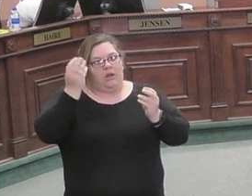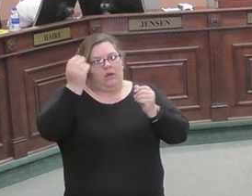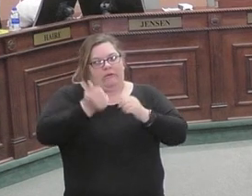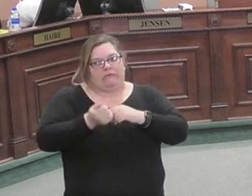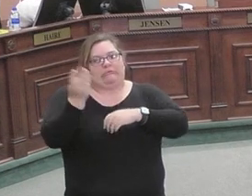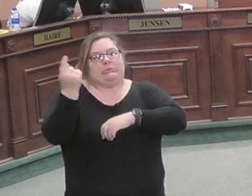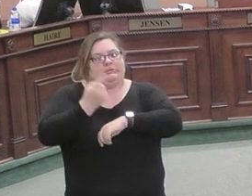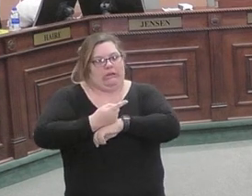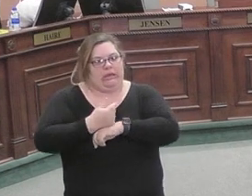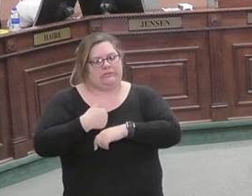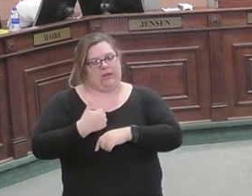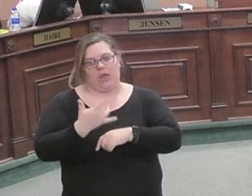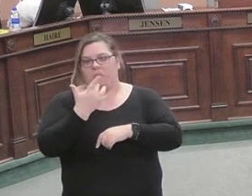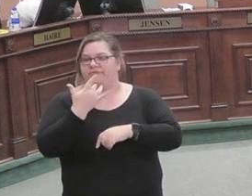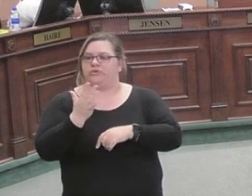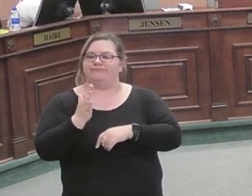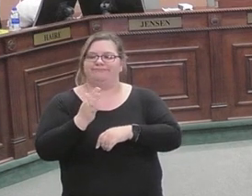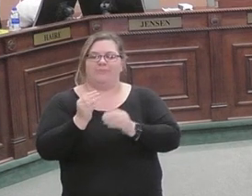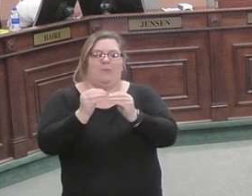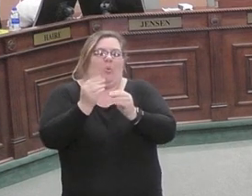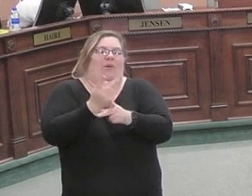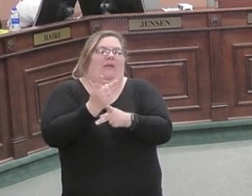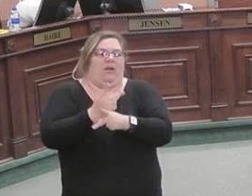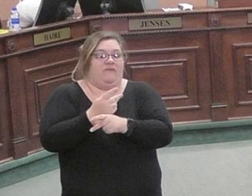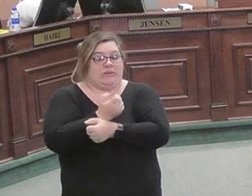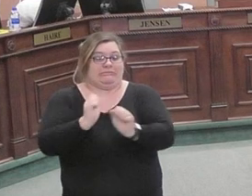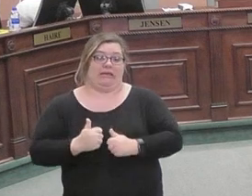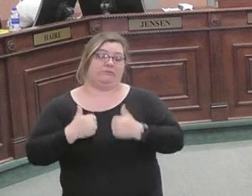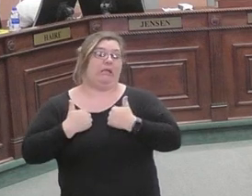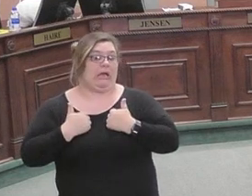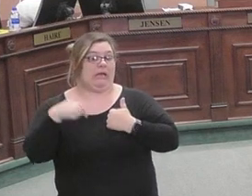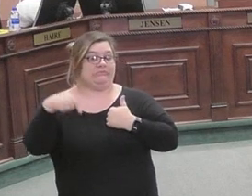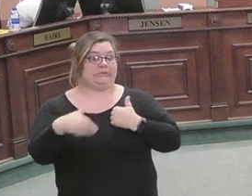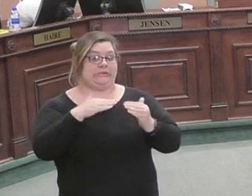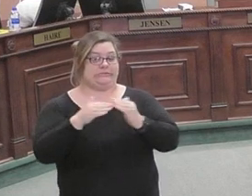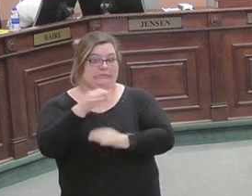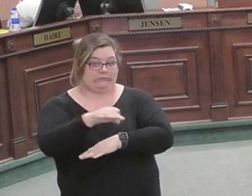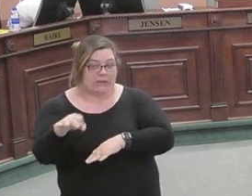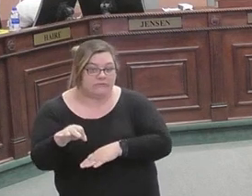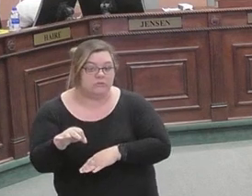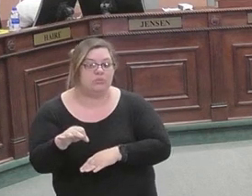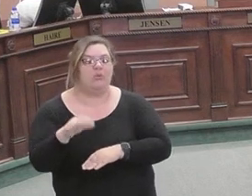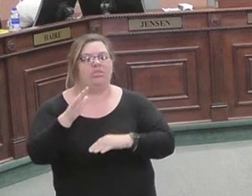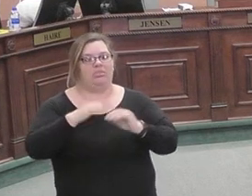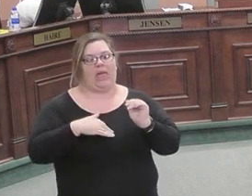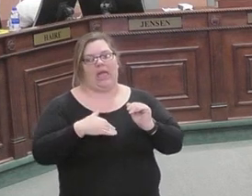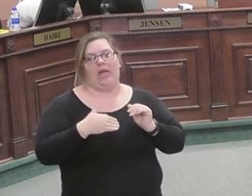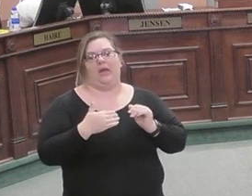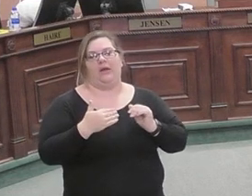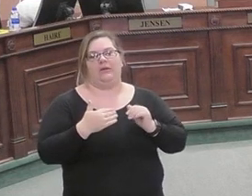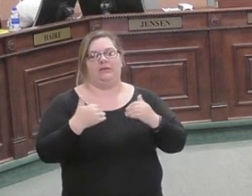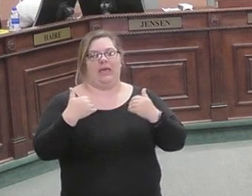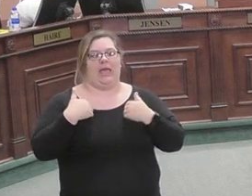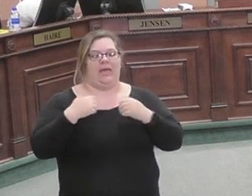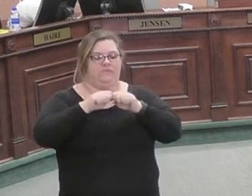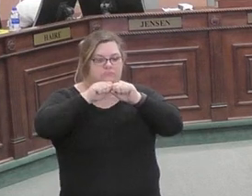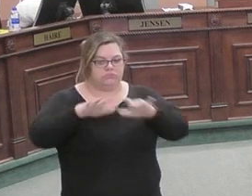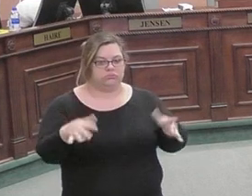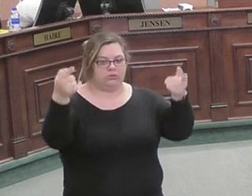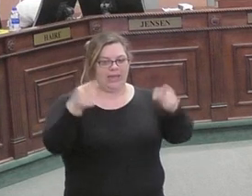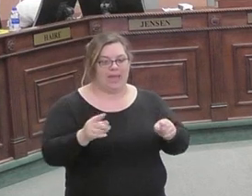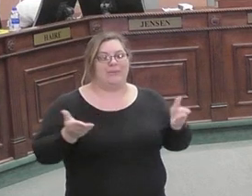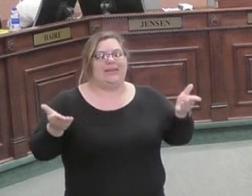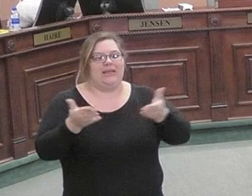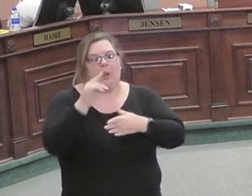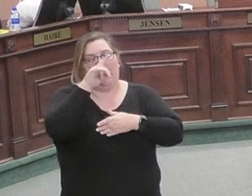would rather err on the side of caution and save lives in the city of Fayetteville than to ever have an outbreak here that cost